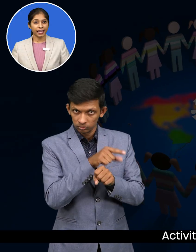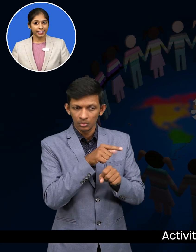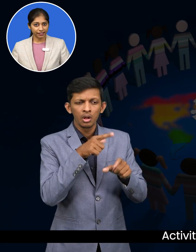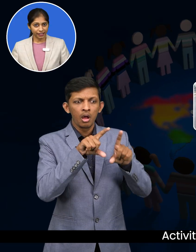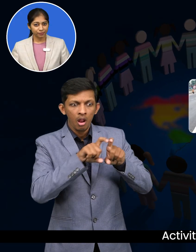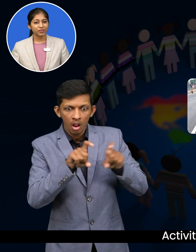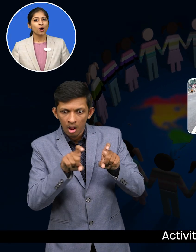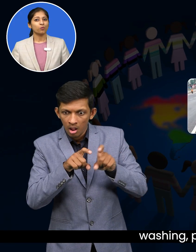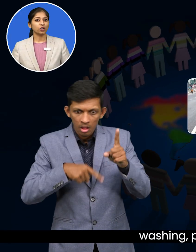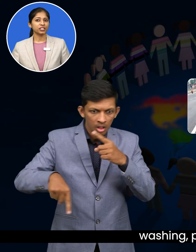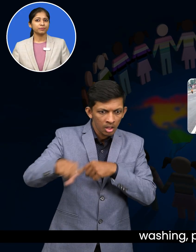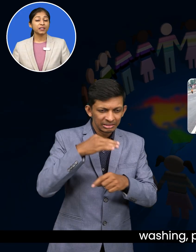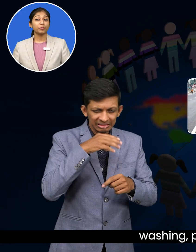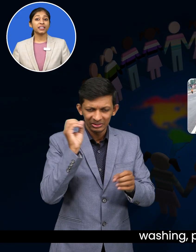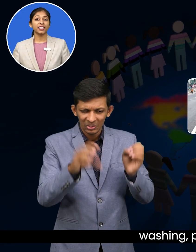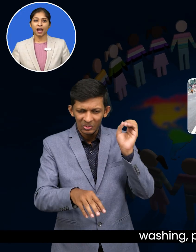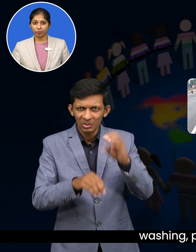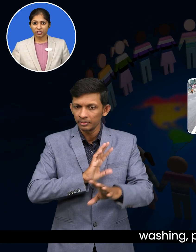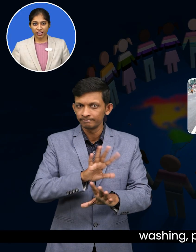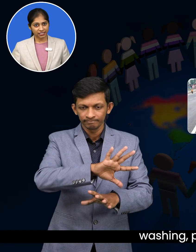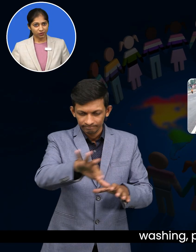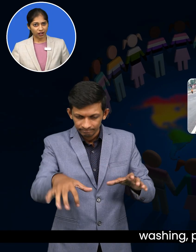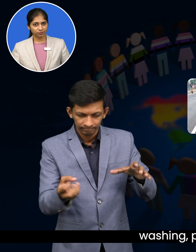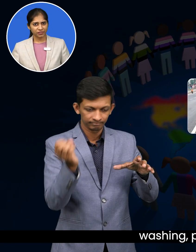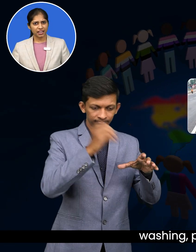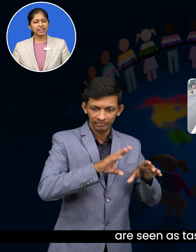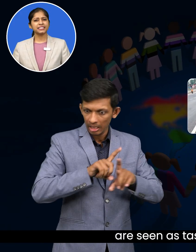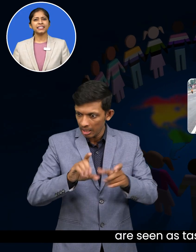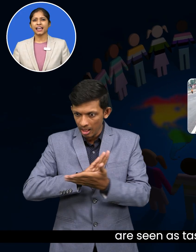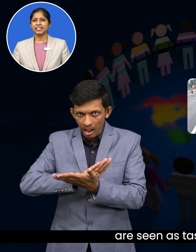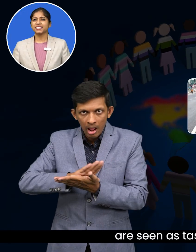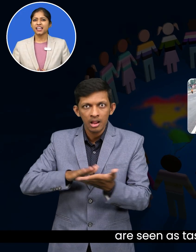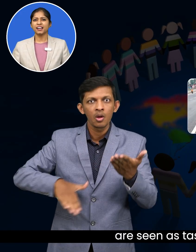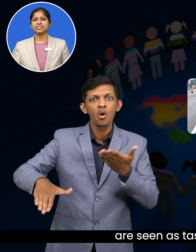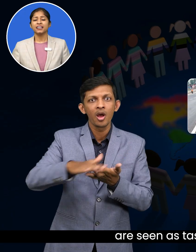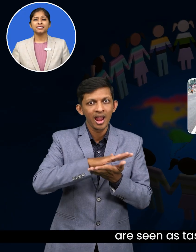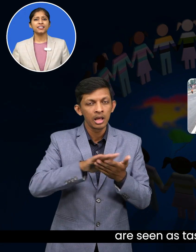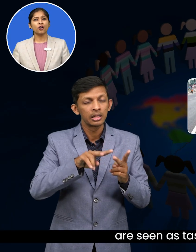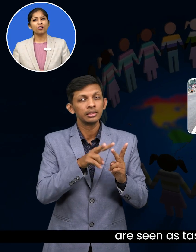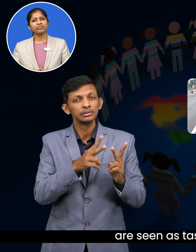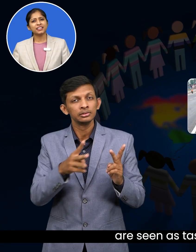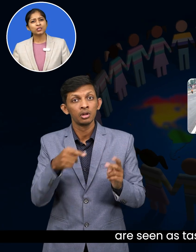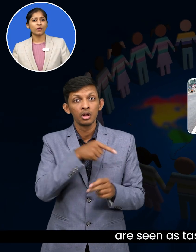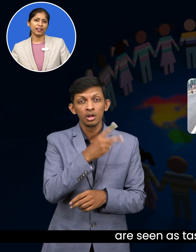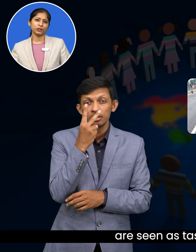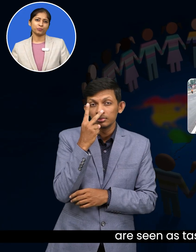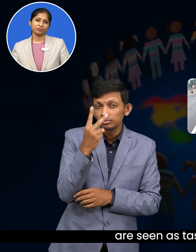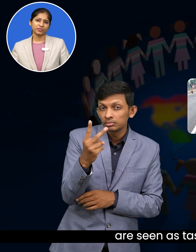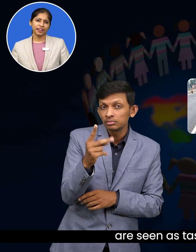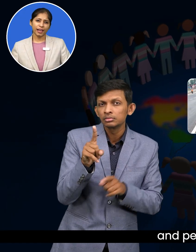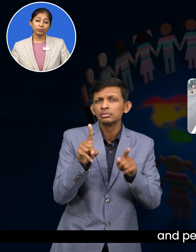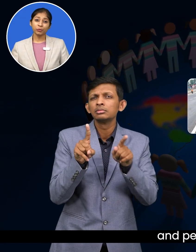Activities like cleaning, washing, picking garbage, etc. are seen as tasks that are of less